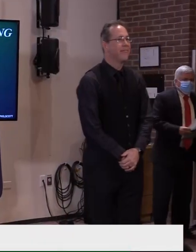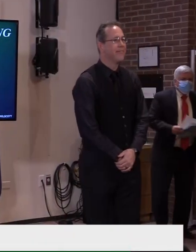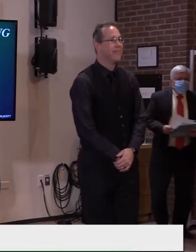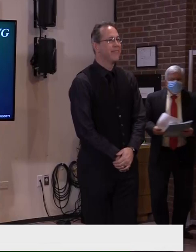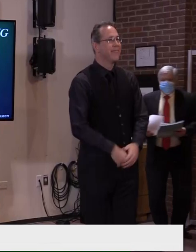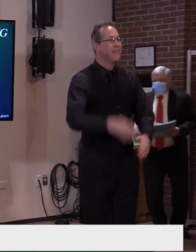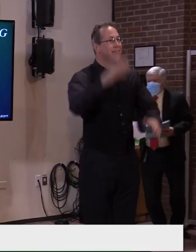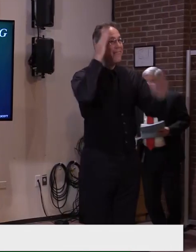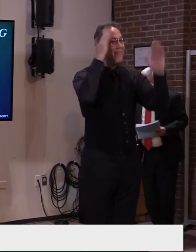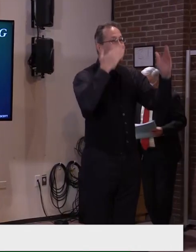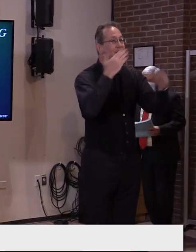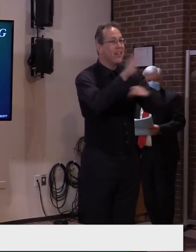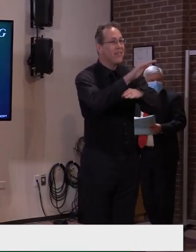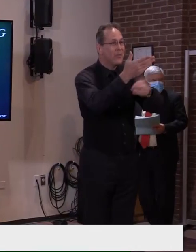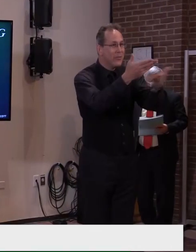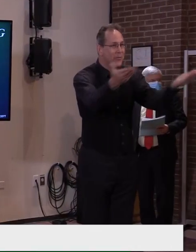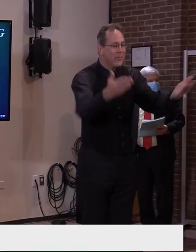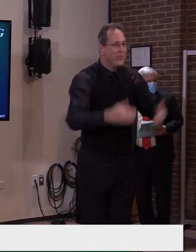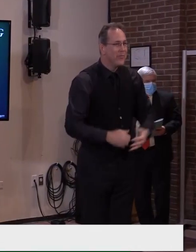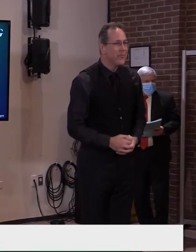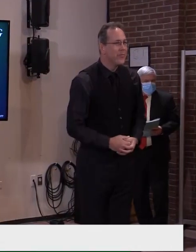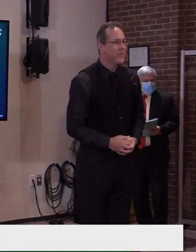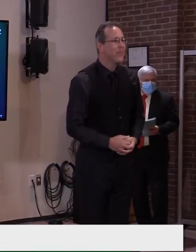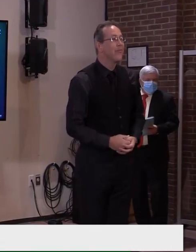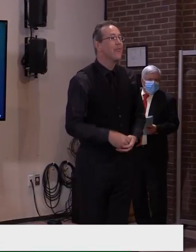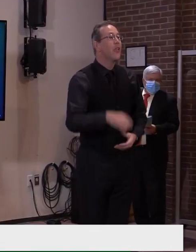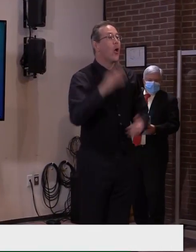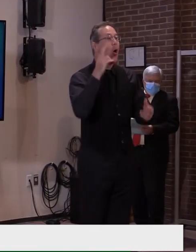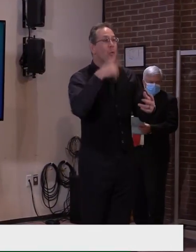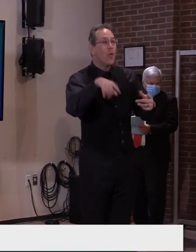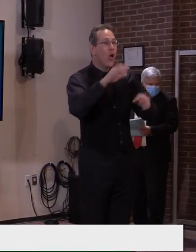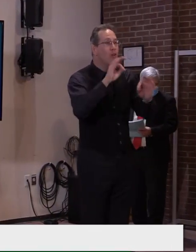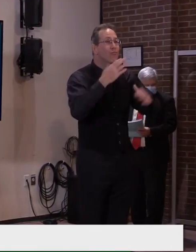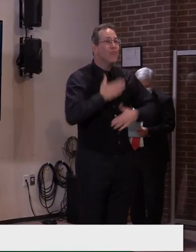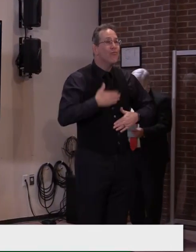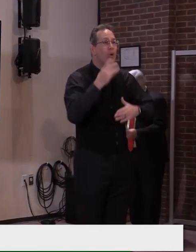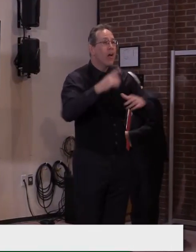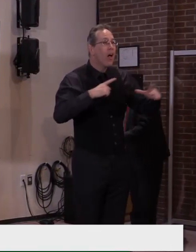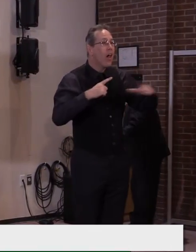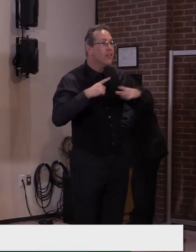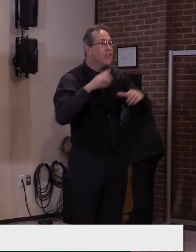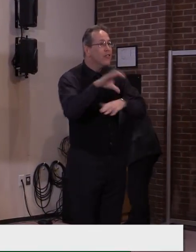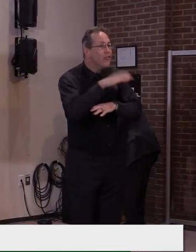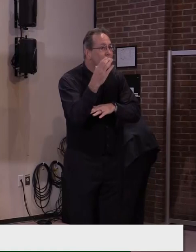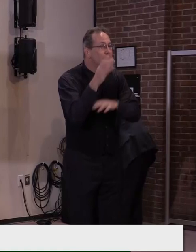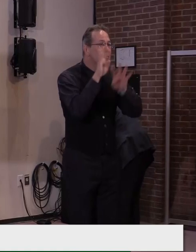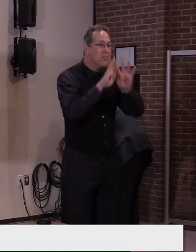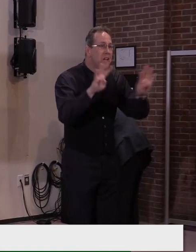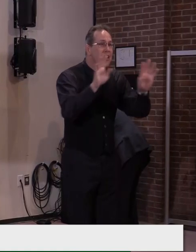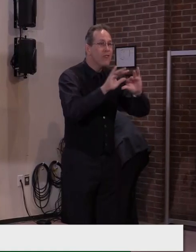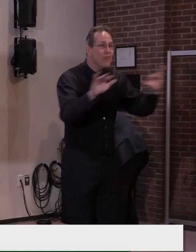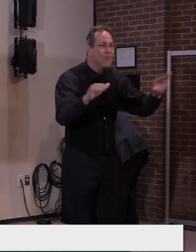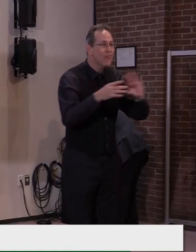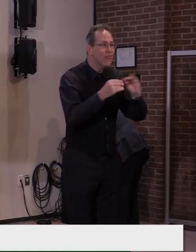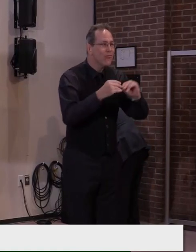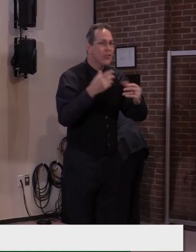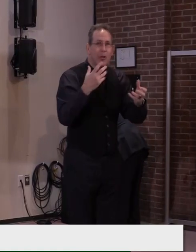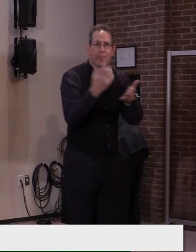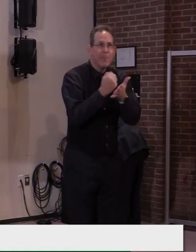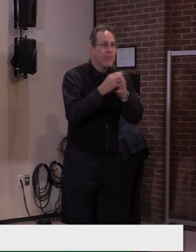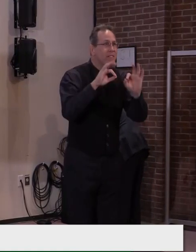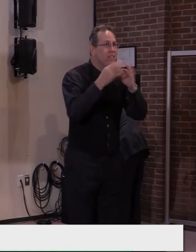Good afternoon, everyone. Hope everyone enjoyed the holiday weekend and you were able to safely spend some quality time with family and